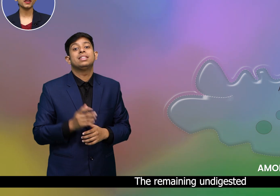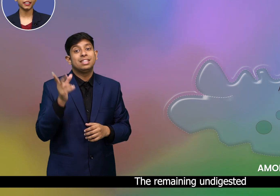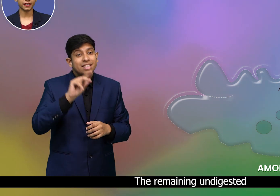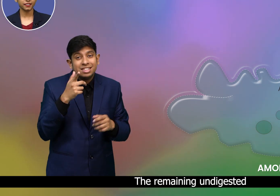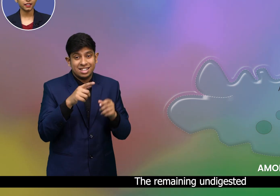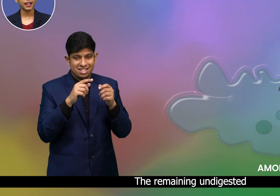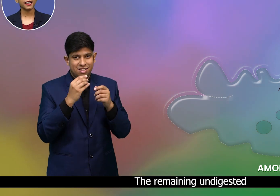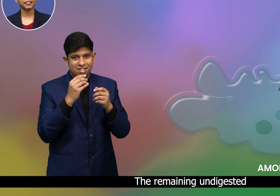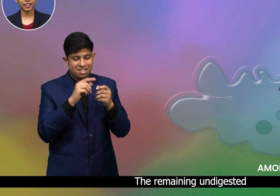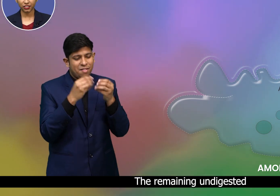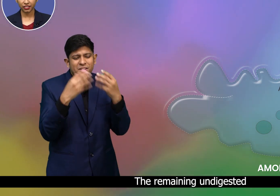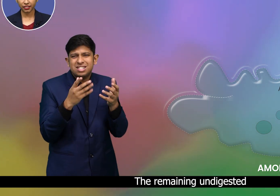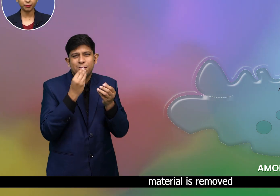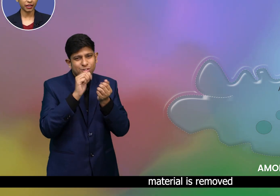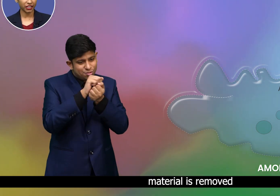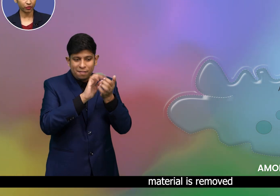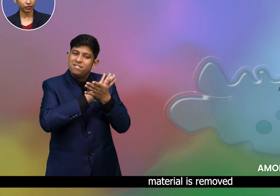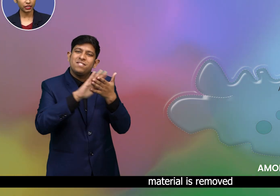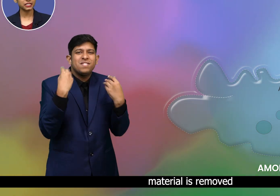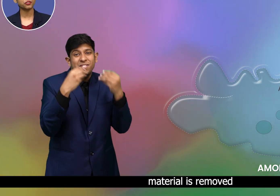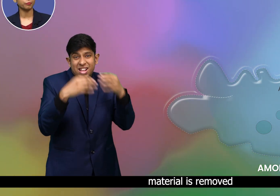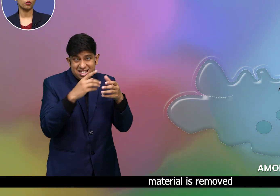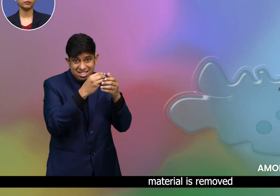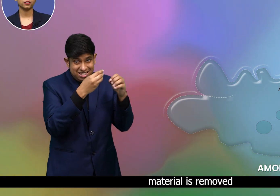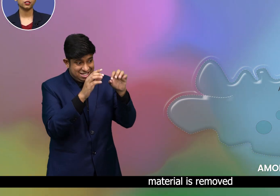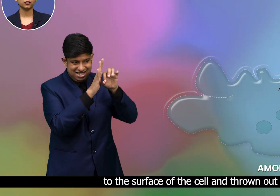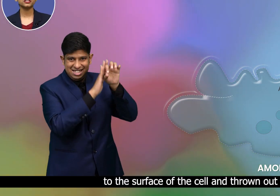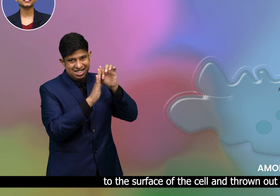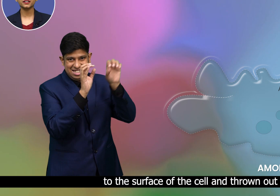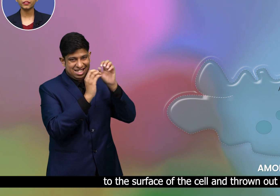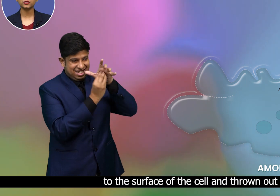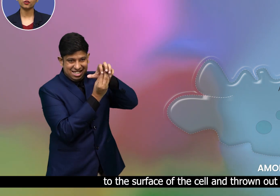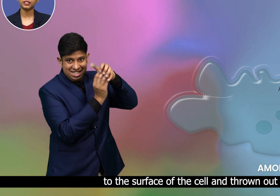The remaining undigested material is removed